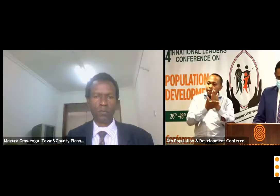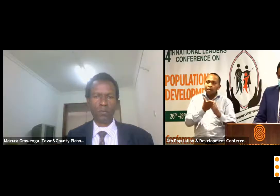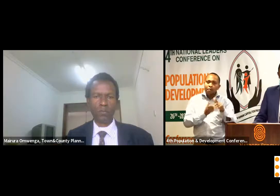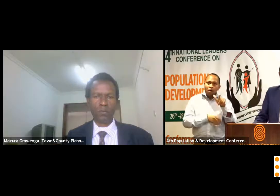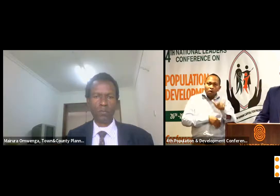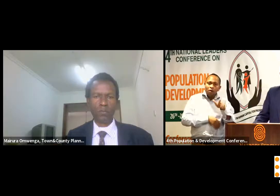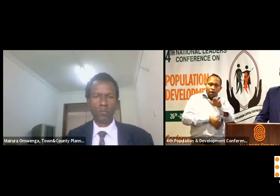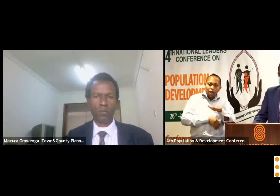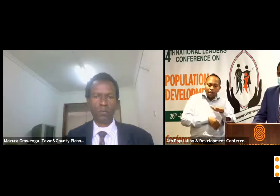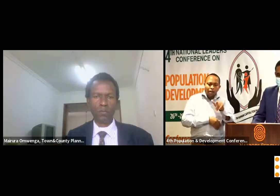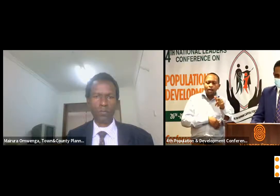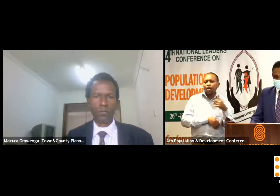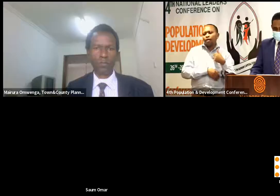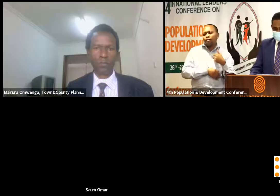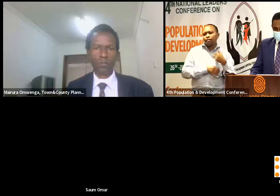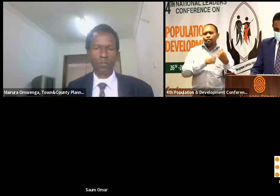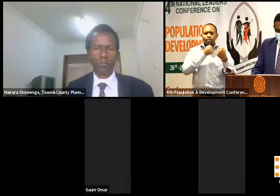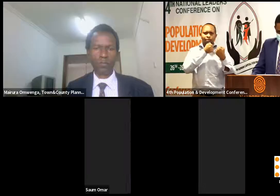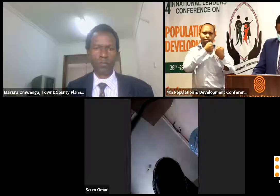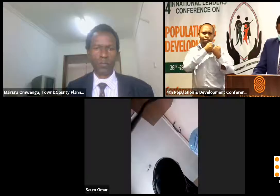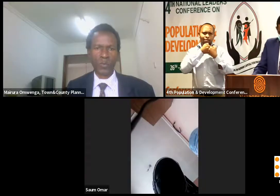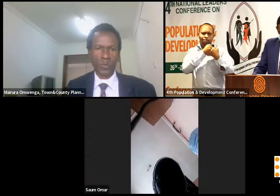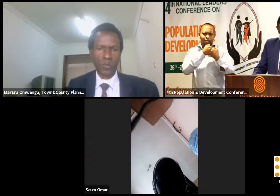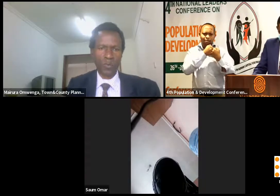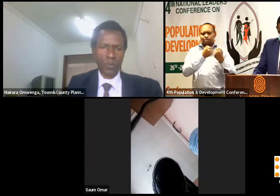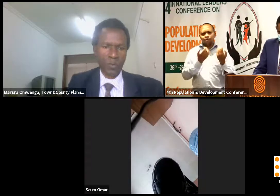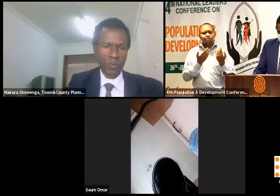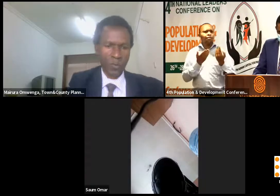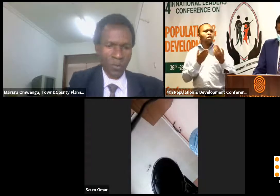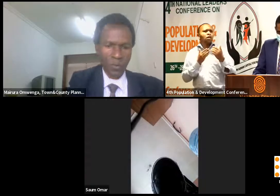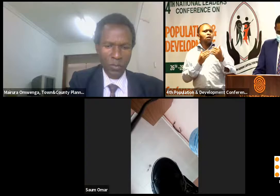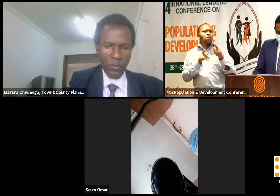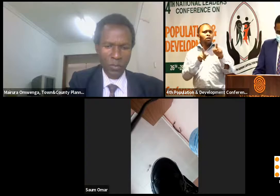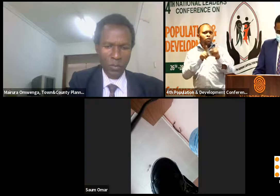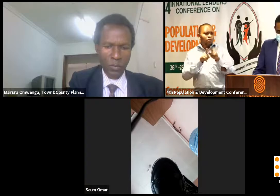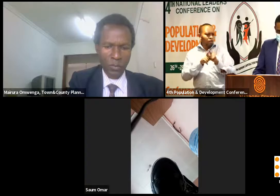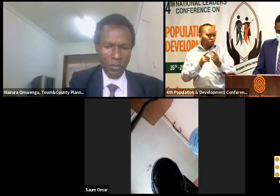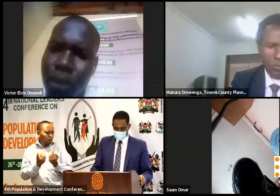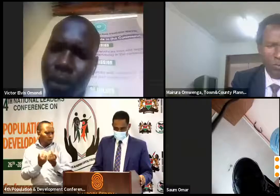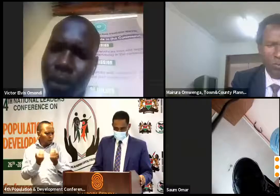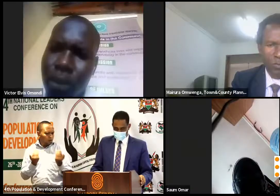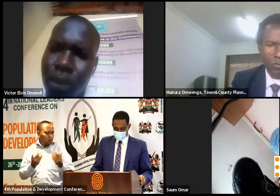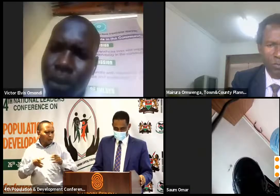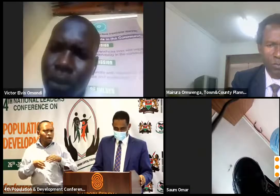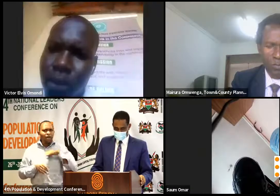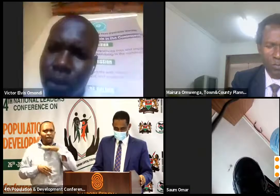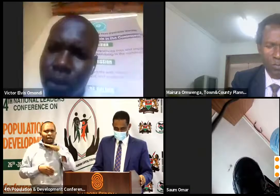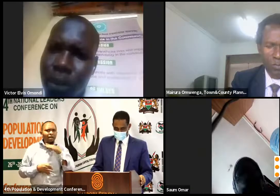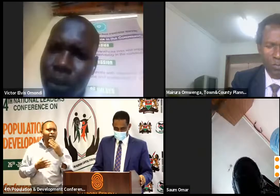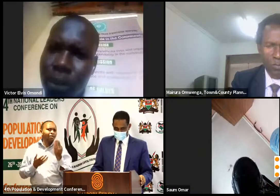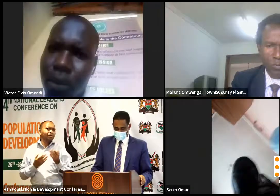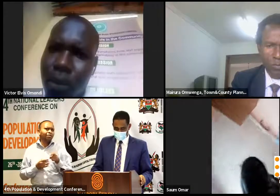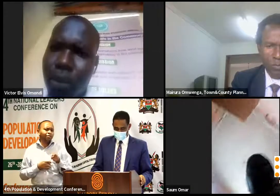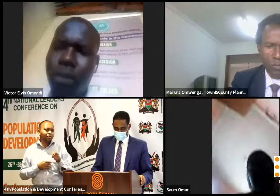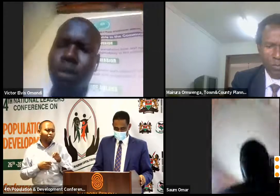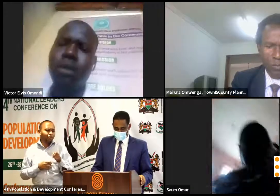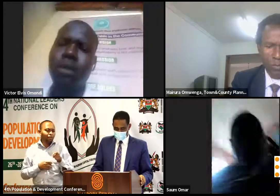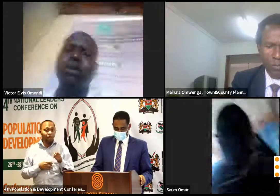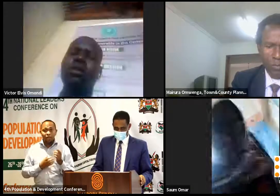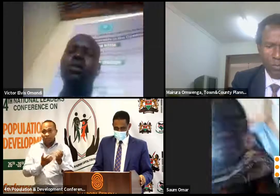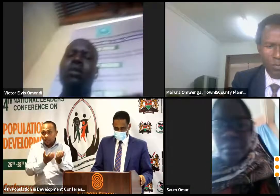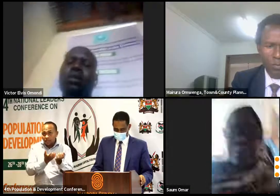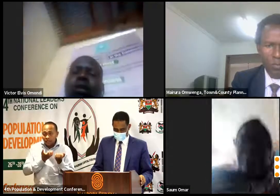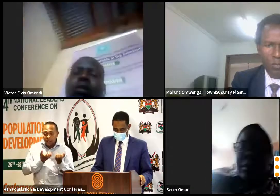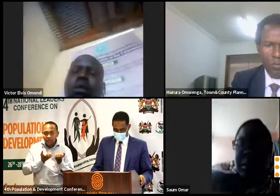still have quite high fertility, high mortality, And then we need to look also